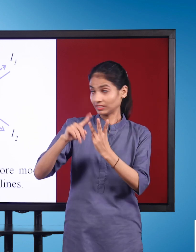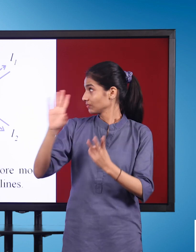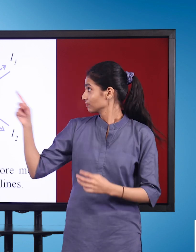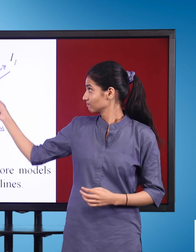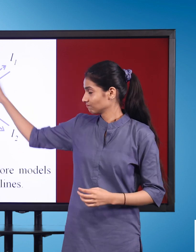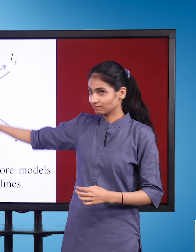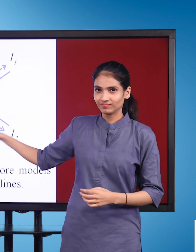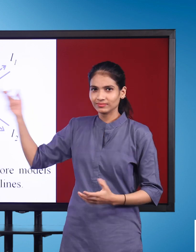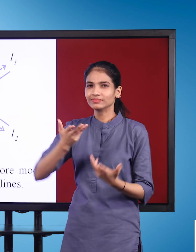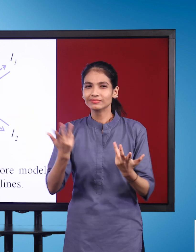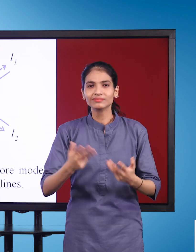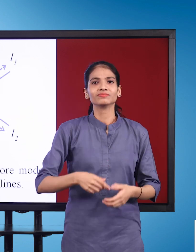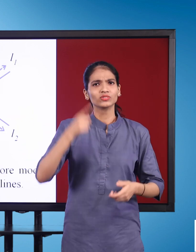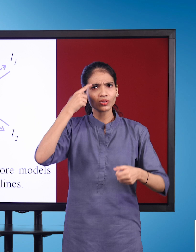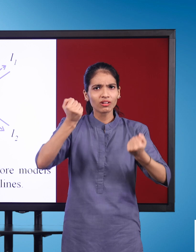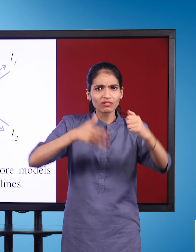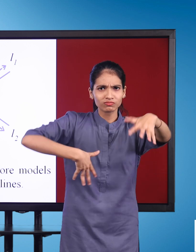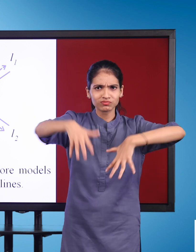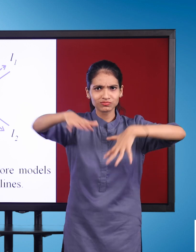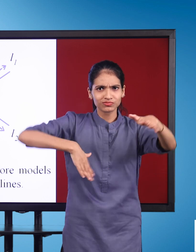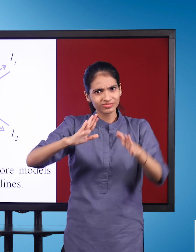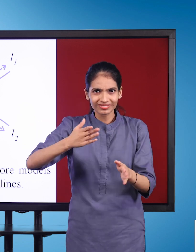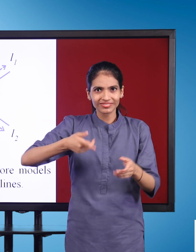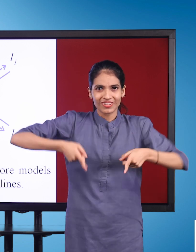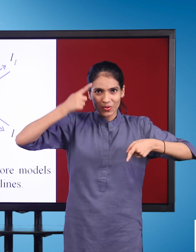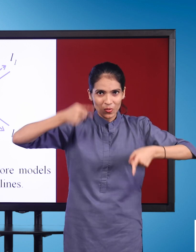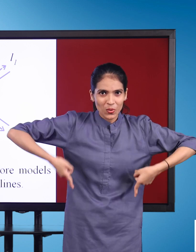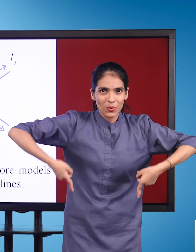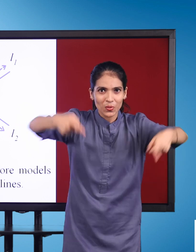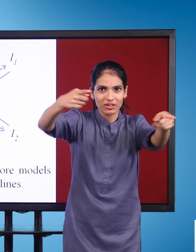Try to find out some more models for a pair of intersecting lines.